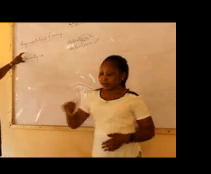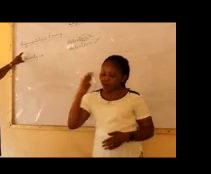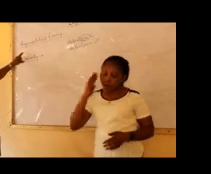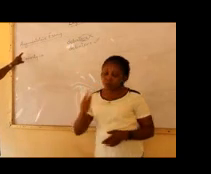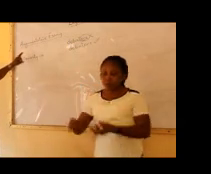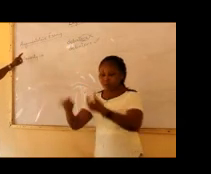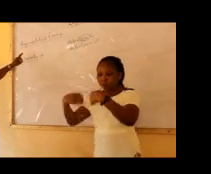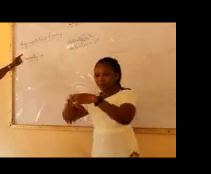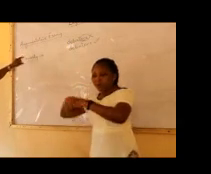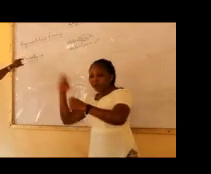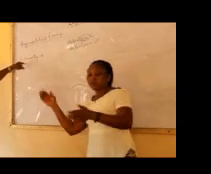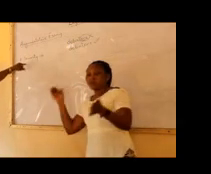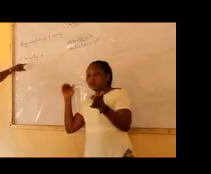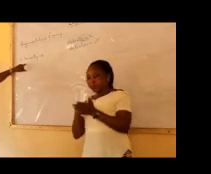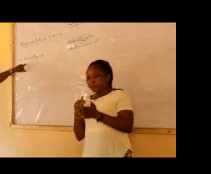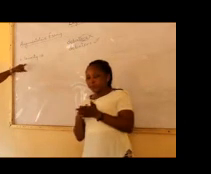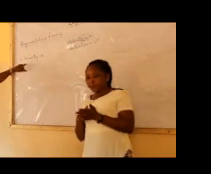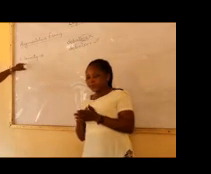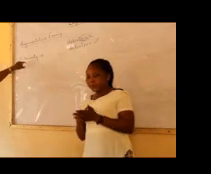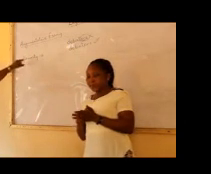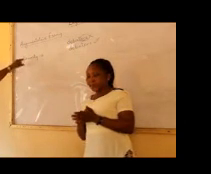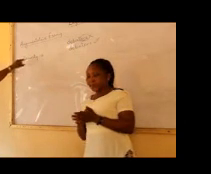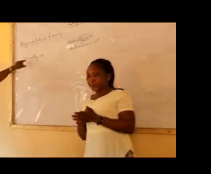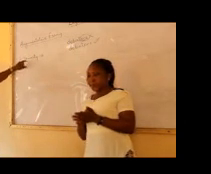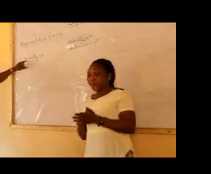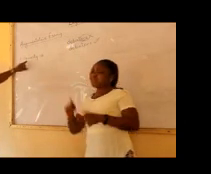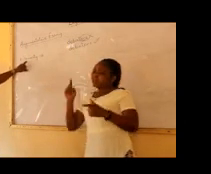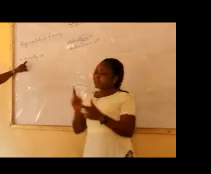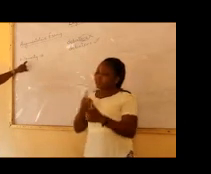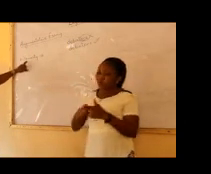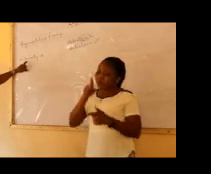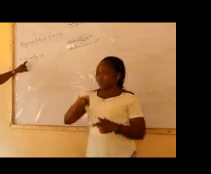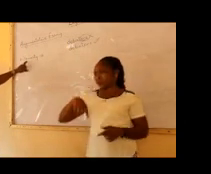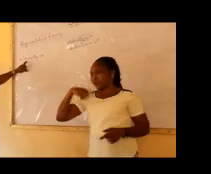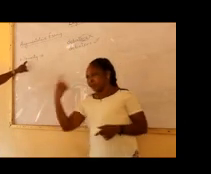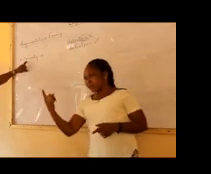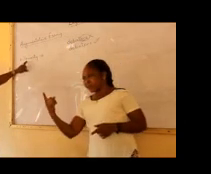put it to them again that today